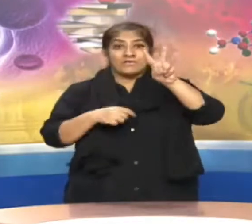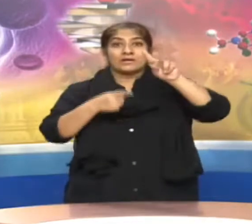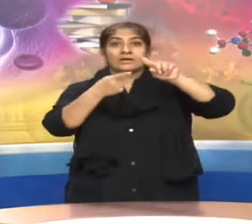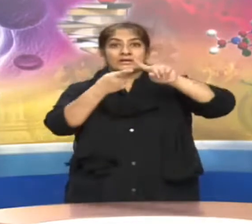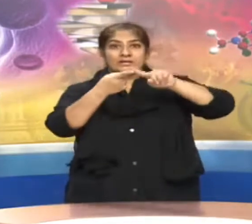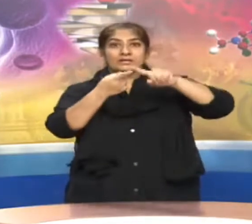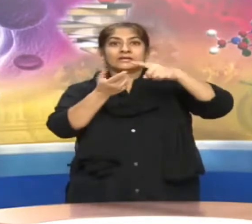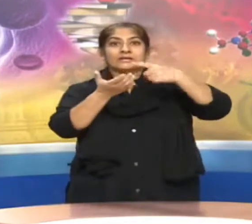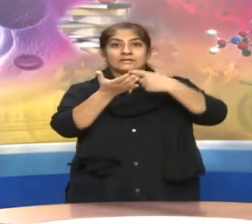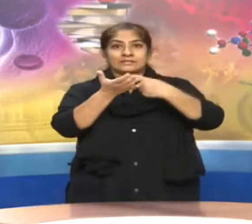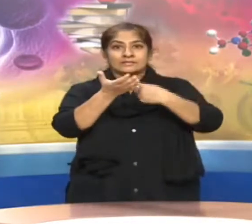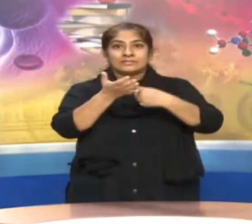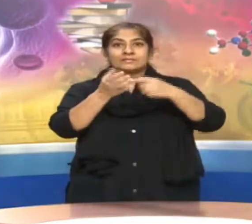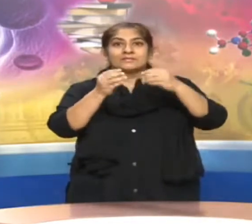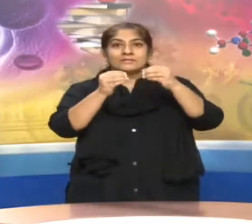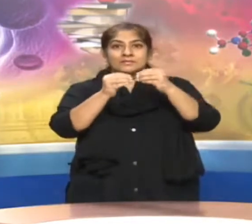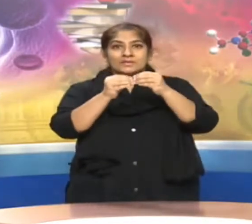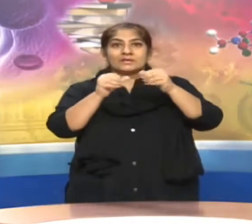explaining the different types of communication.